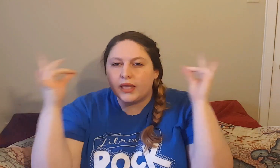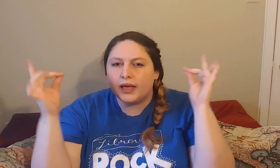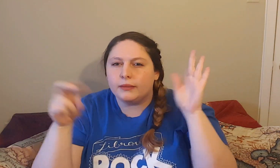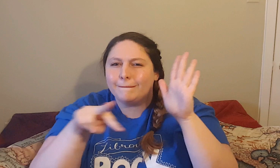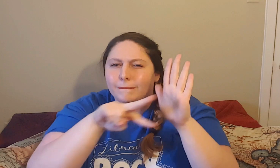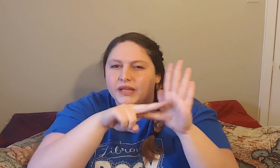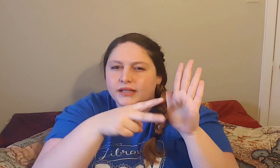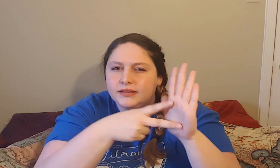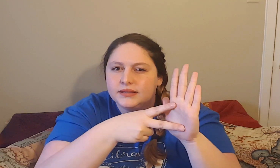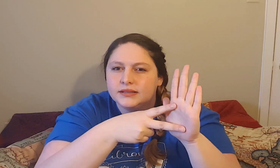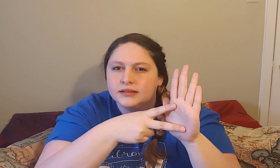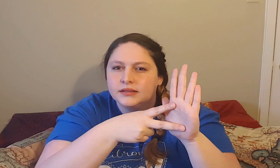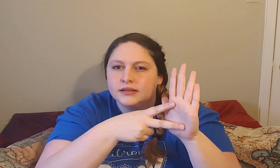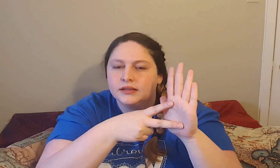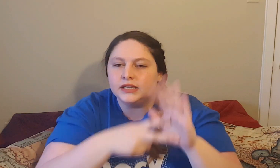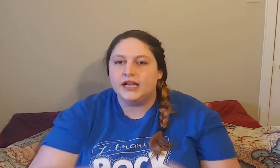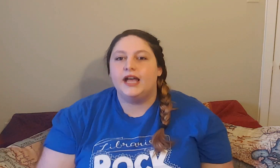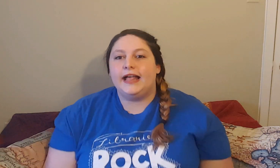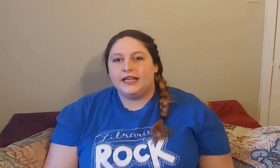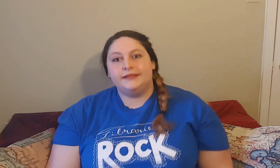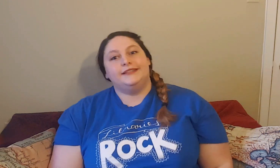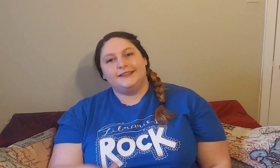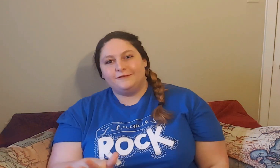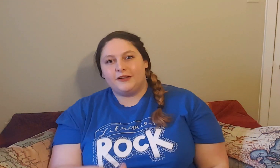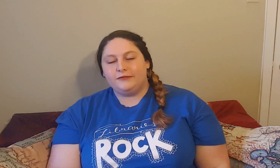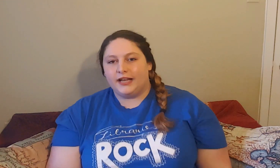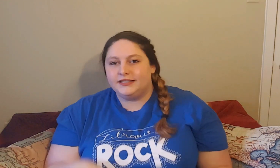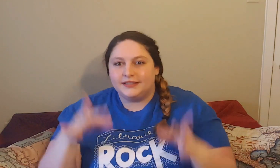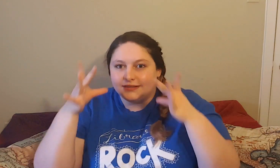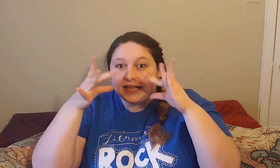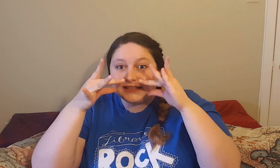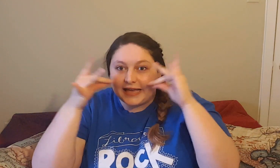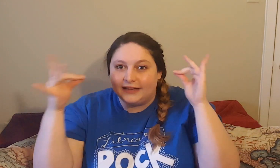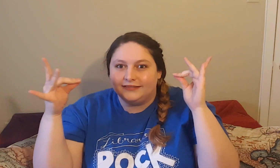That means. And fun fact, that's cat.